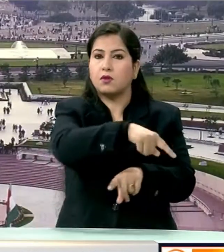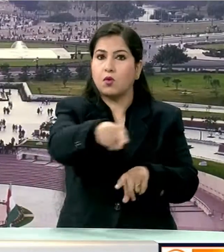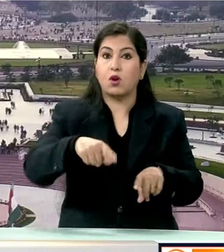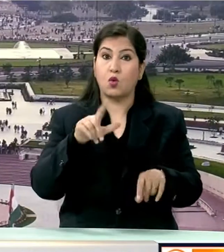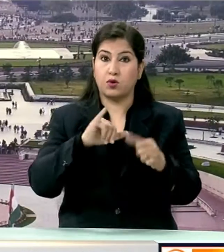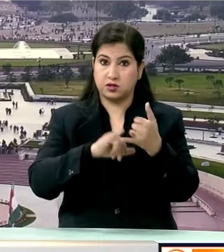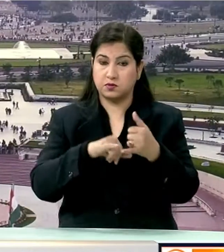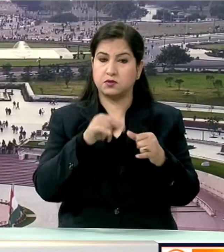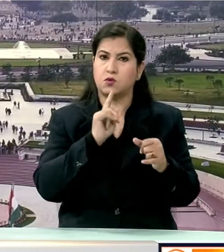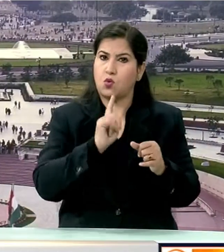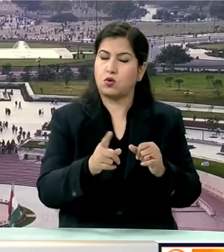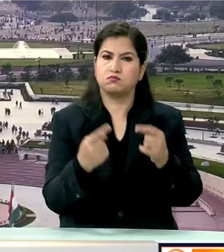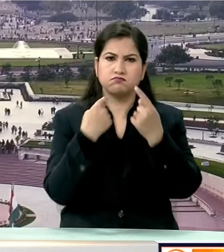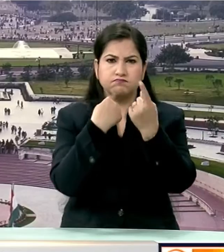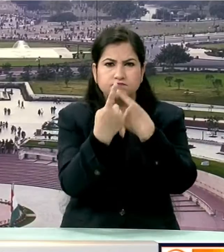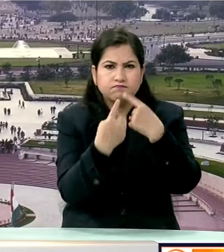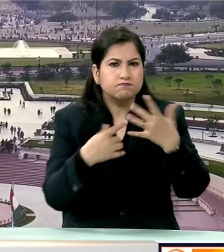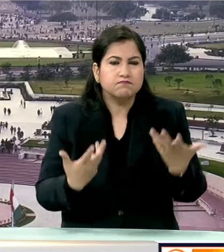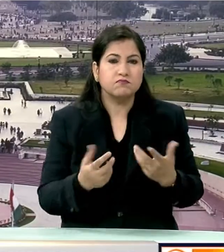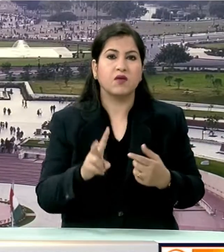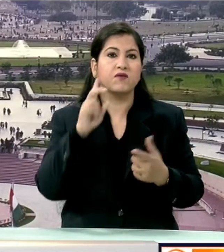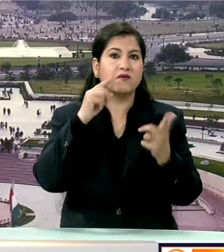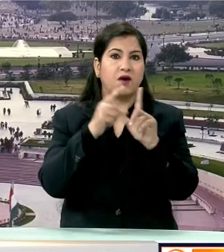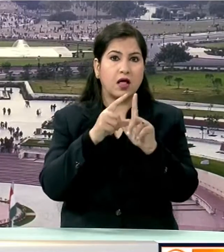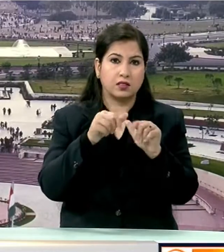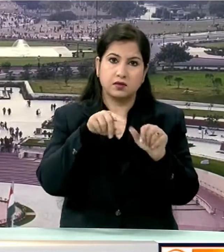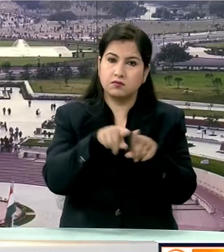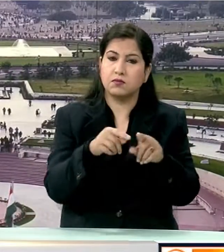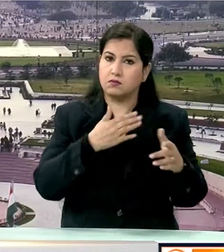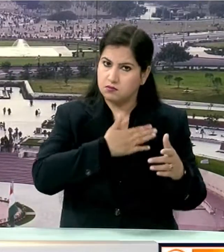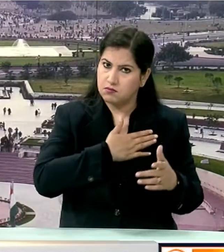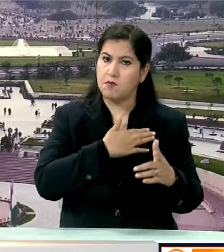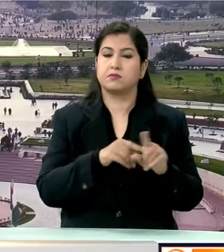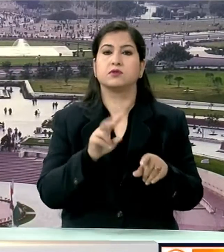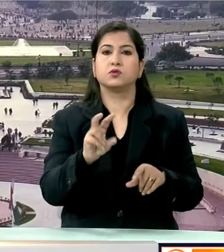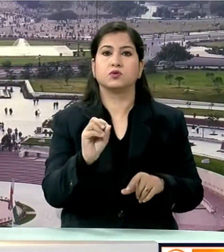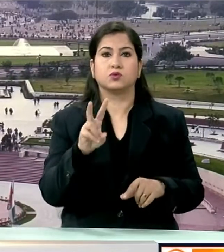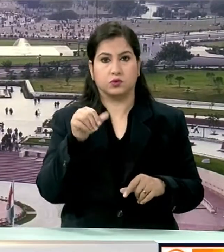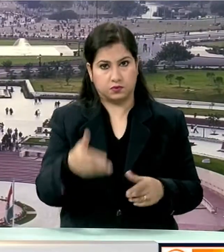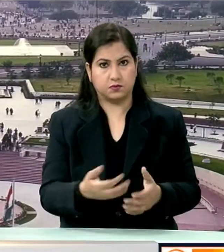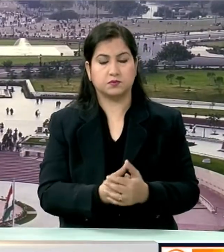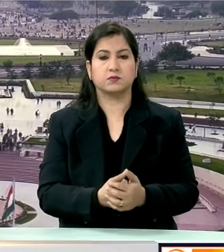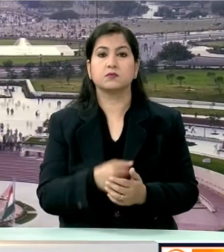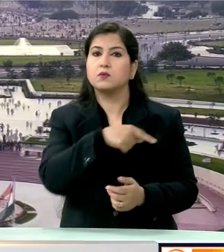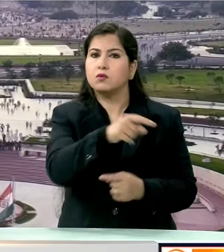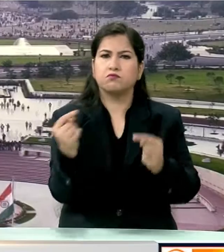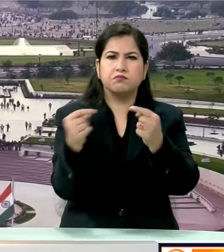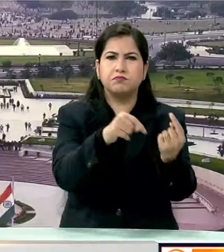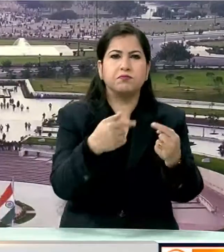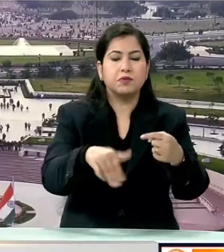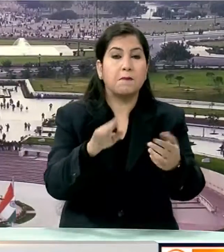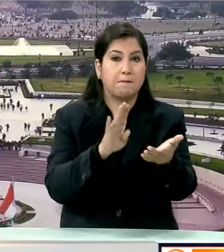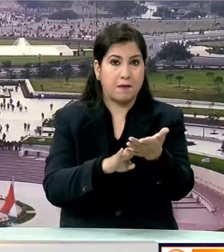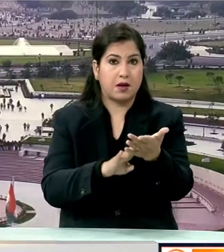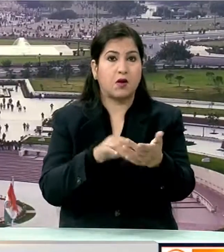Sabha Speaker directed discussion be taken up on Vivad Se Vishwas Bill 2020. The ruckus continued and